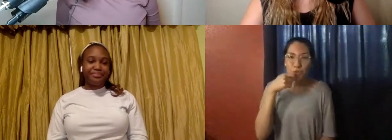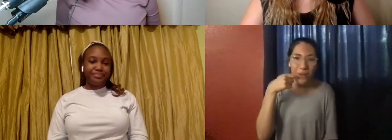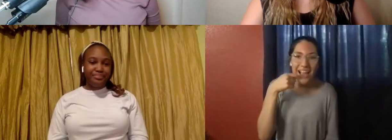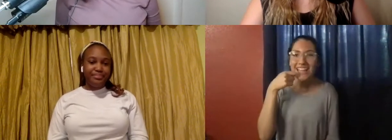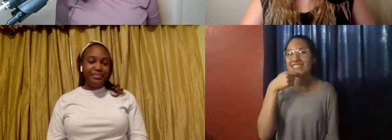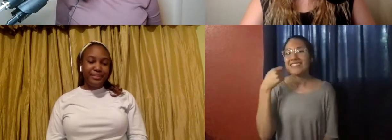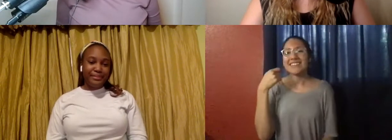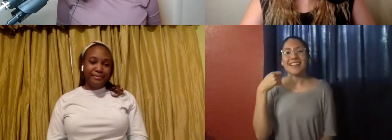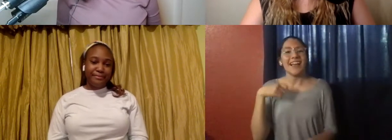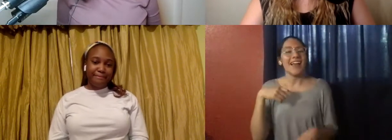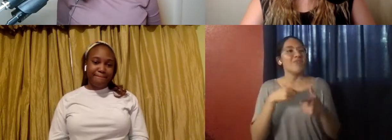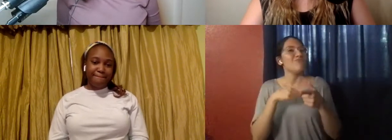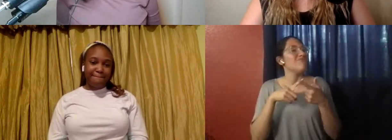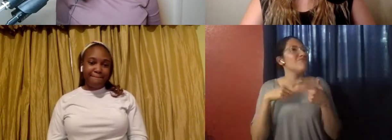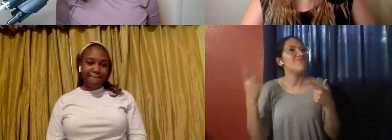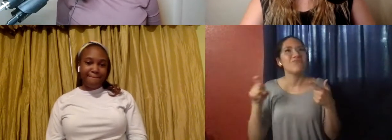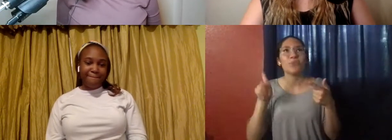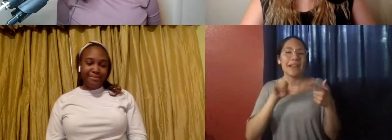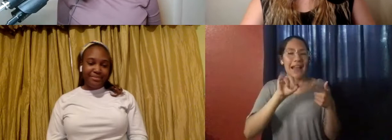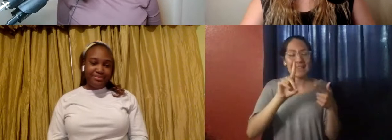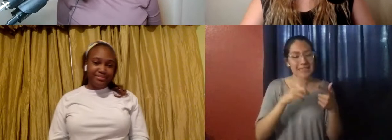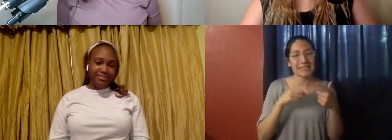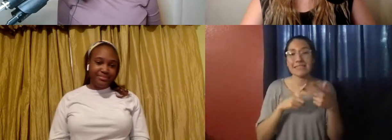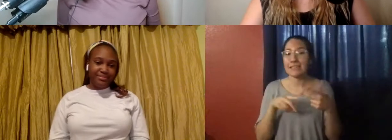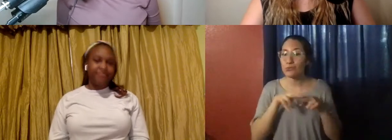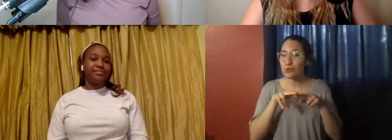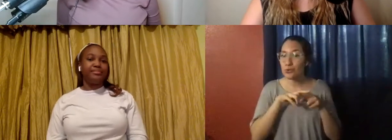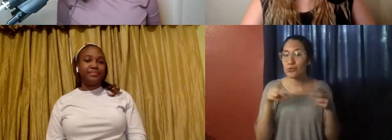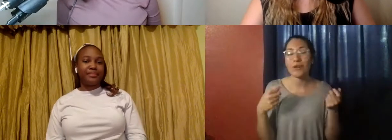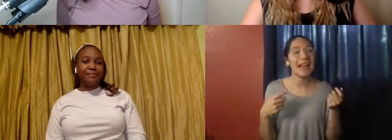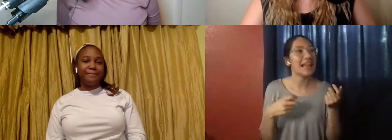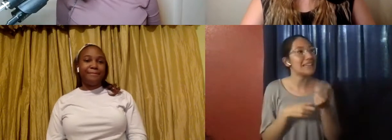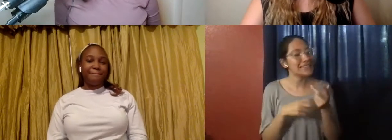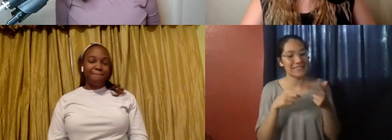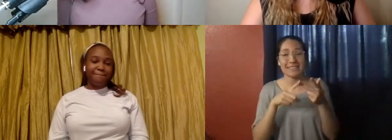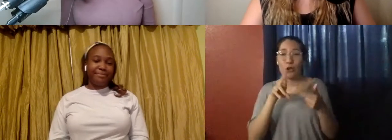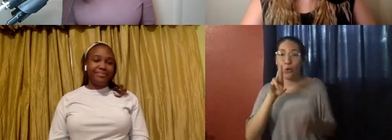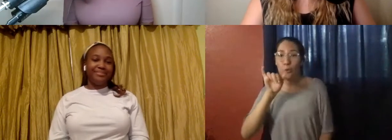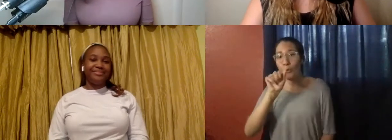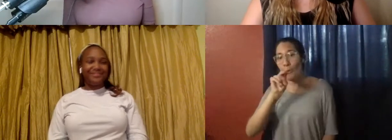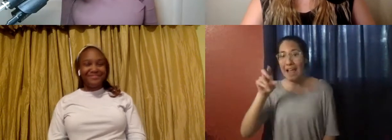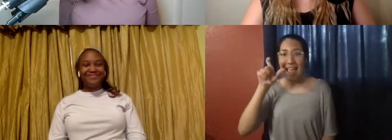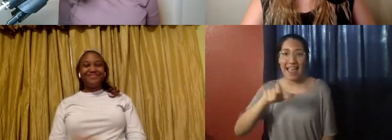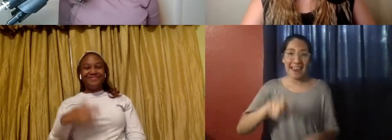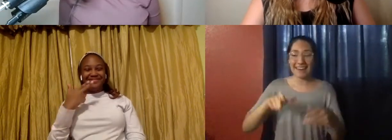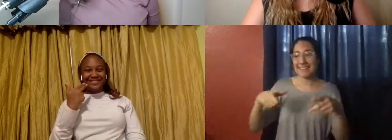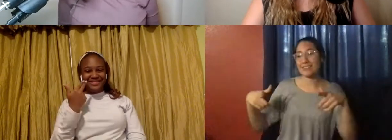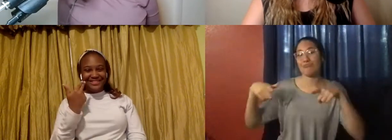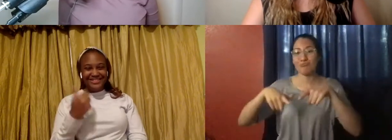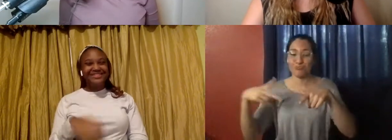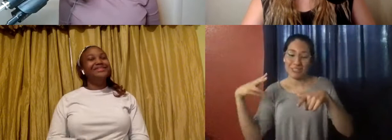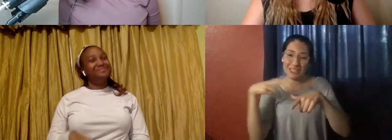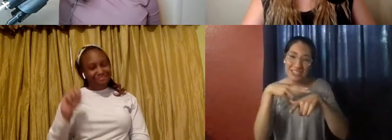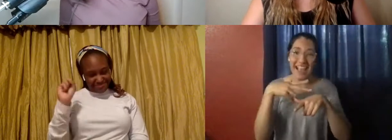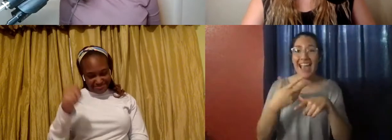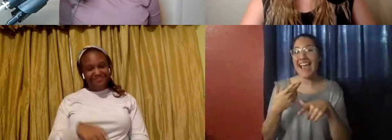we need our IDs. We need our train tickets. Ryan's got to shave her bush. Like, we have a plan. We have a checklist